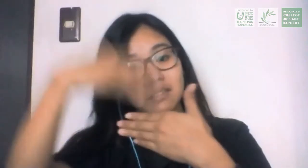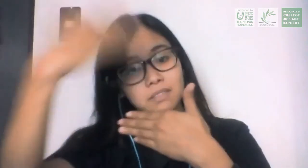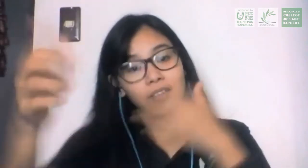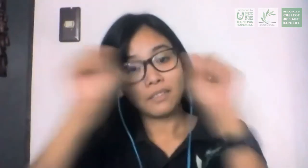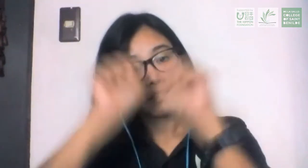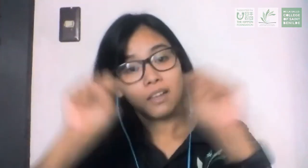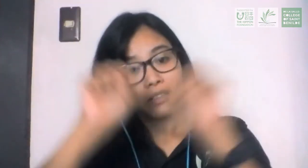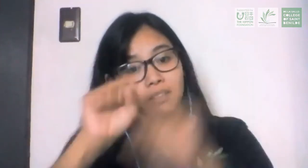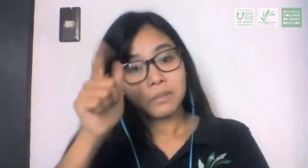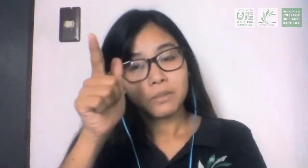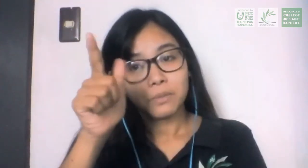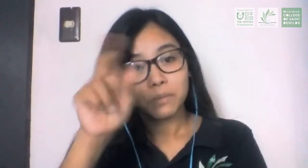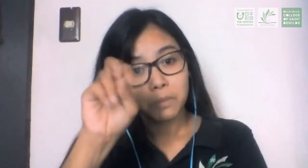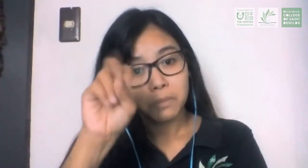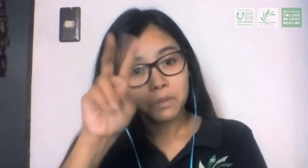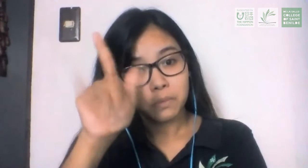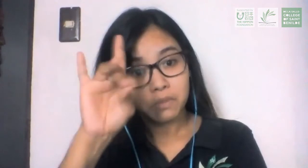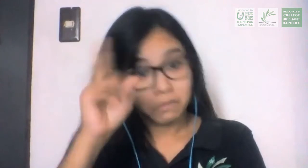So hypothetically,